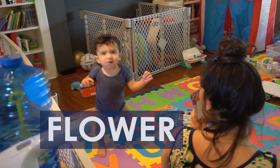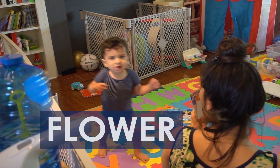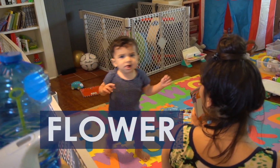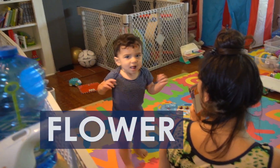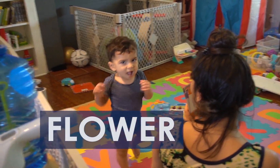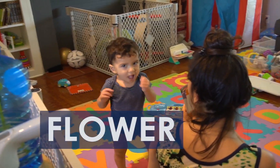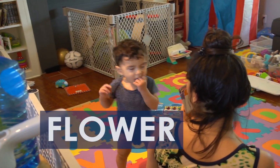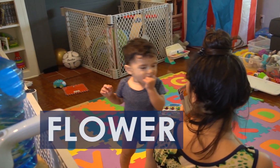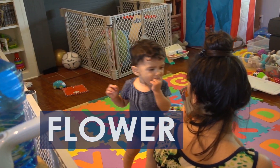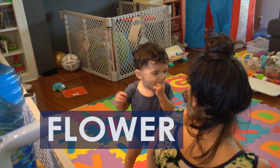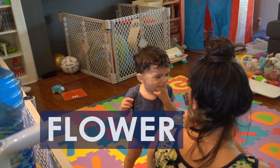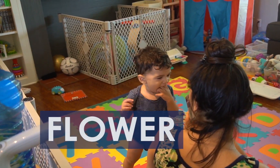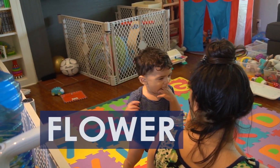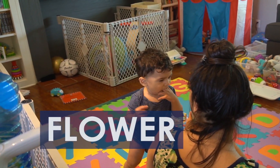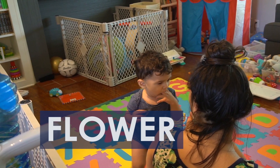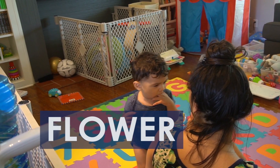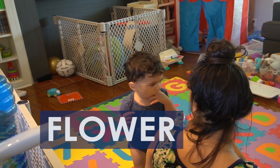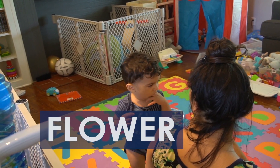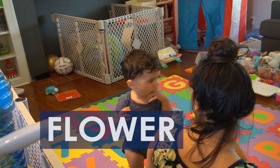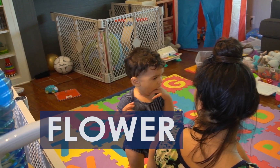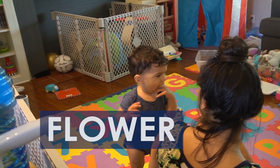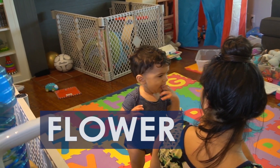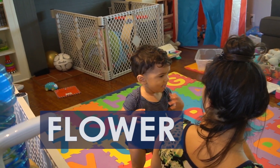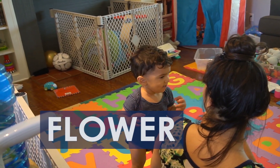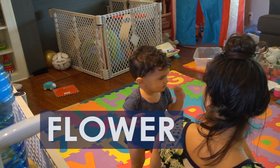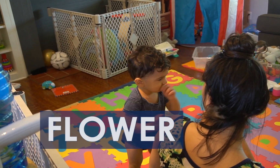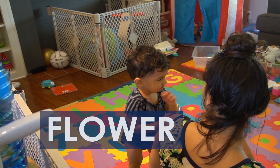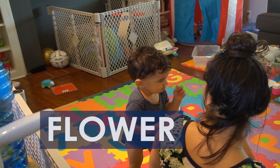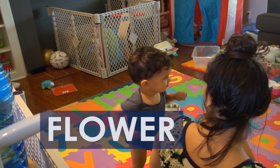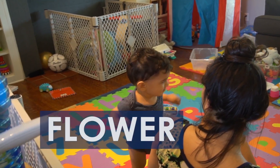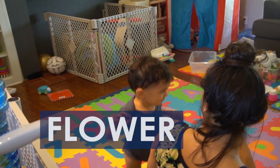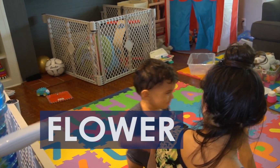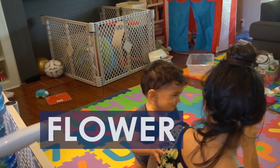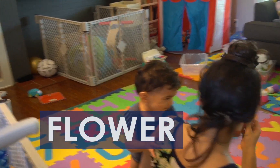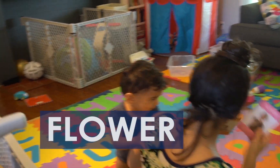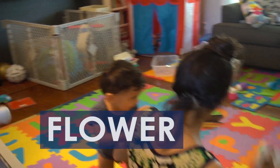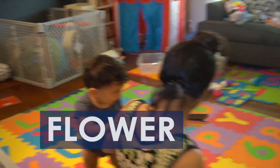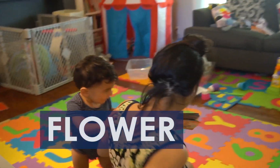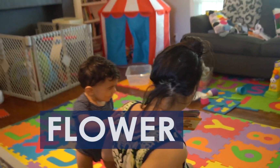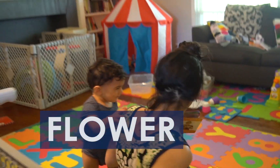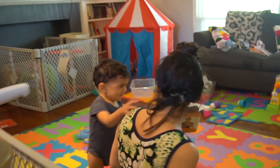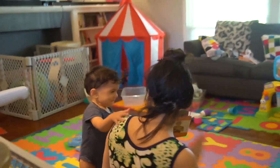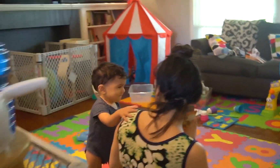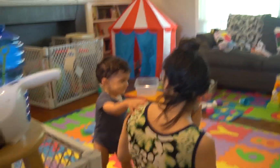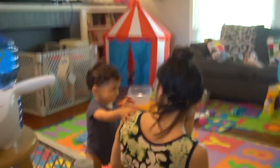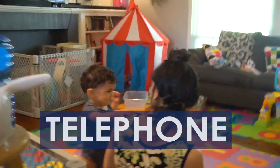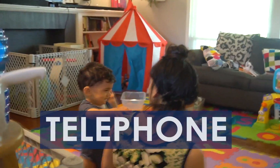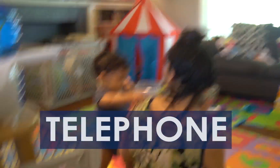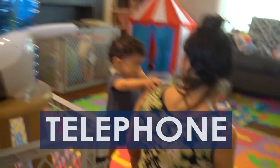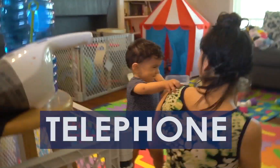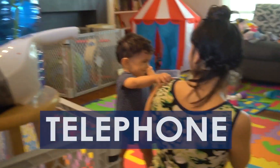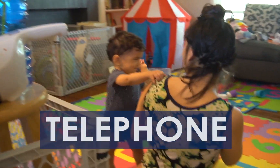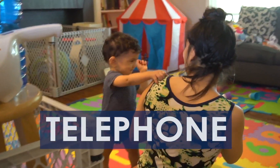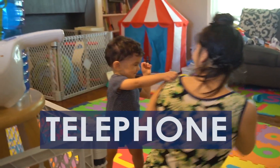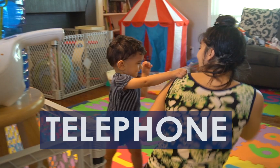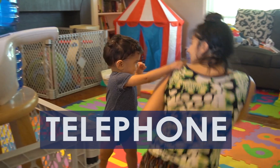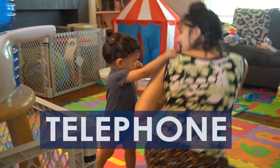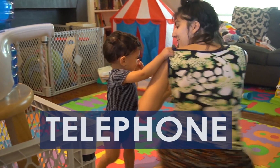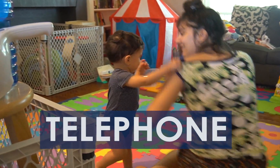What's the sign for flower? Remember flower? Very good. Telephone. What's sign for